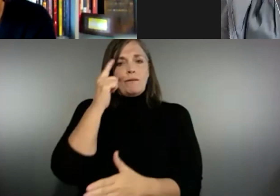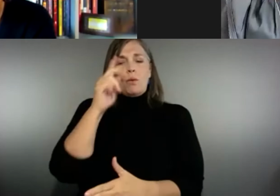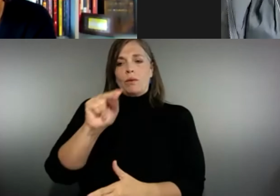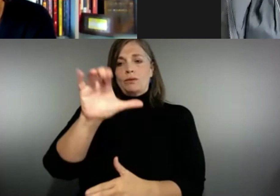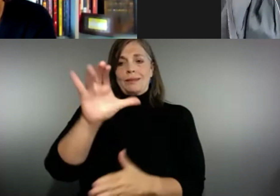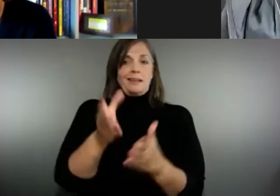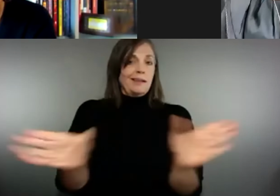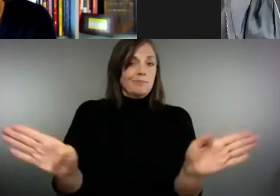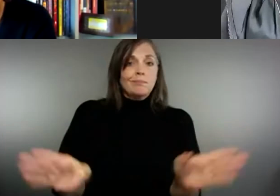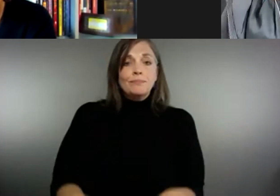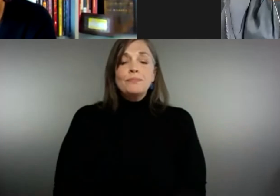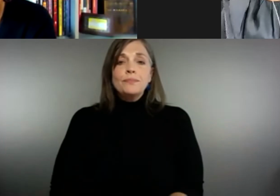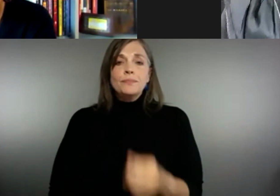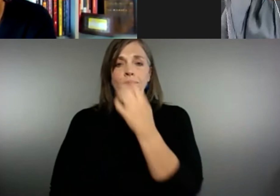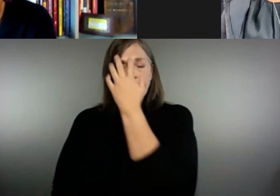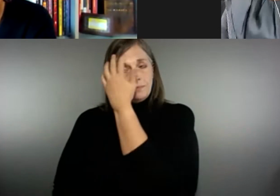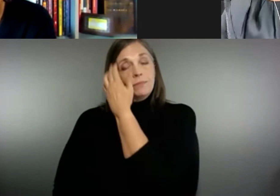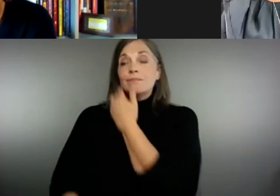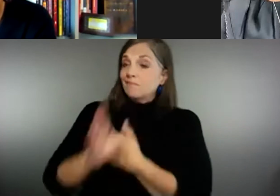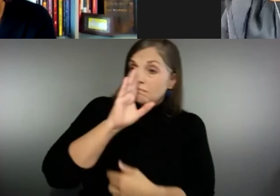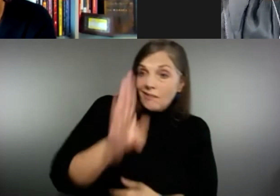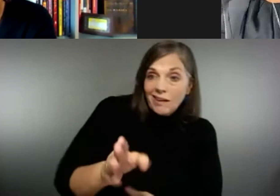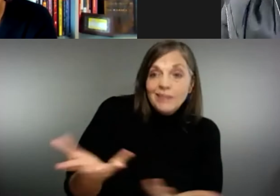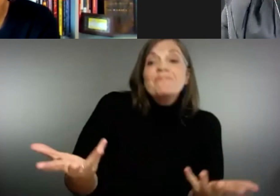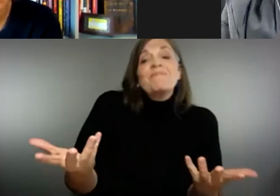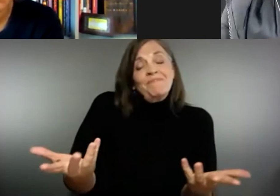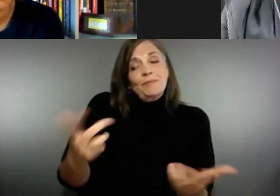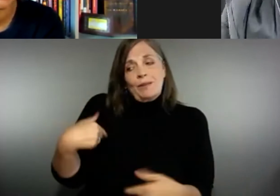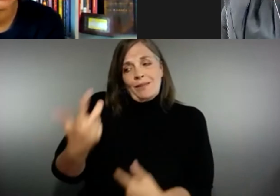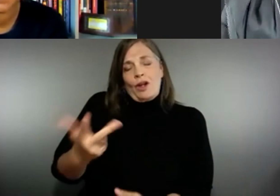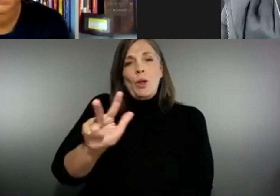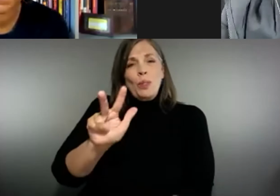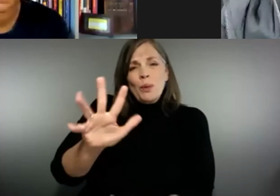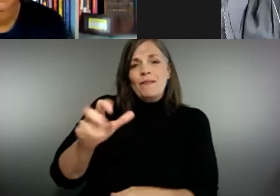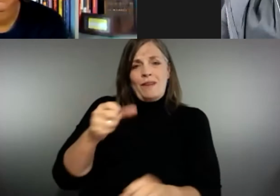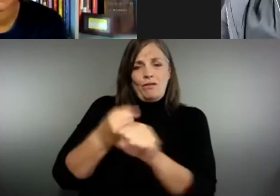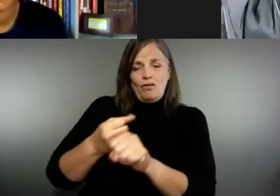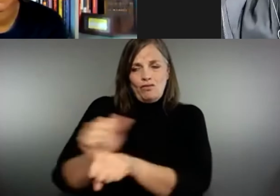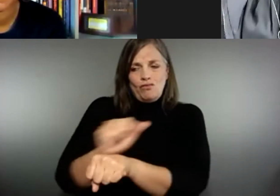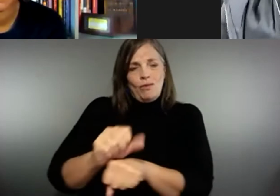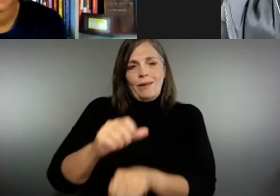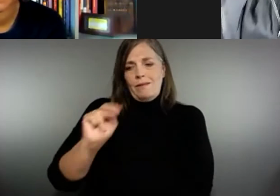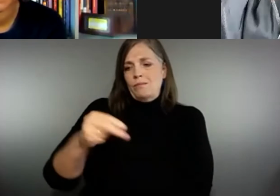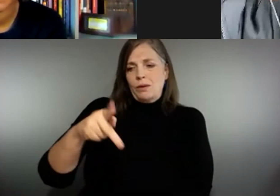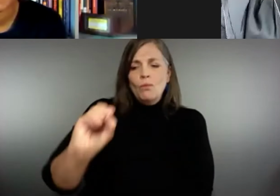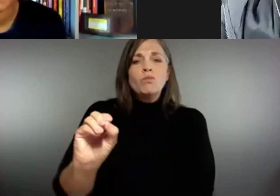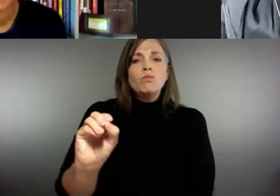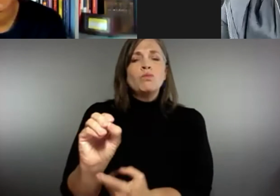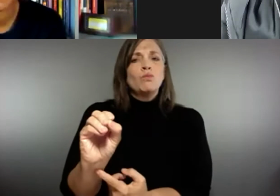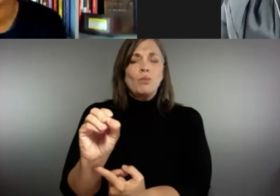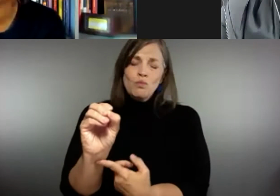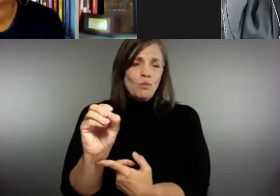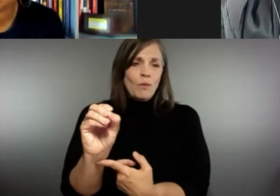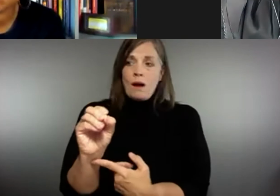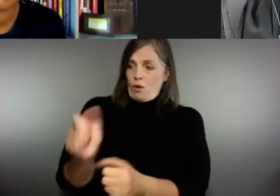i'm being totally honest uh after you know 35 years in the non-profit sector i can't really say that covet 19 taught me anything new